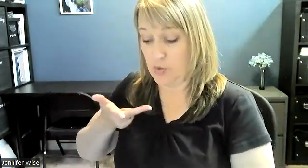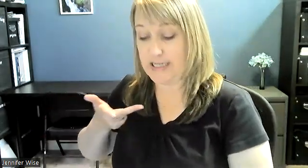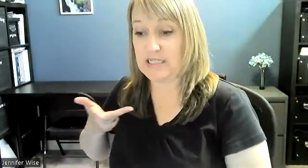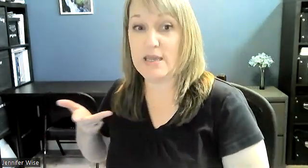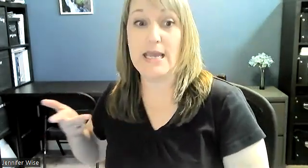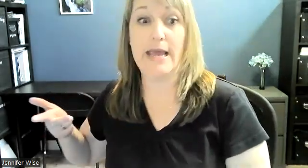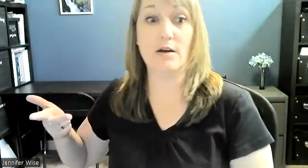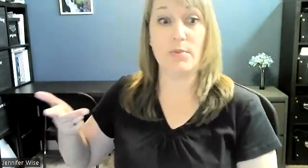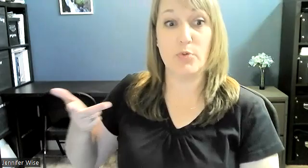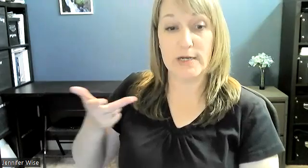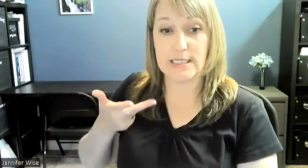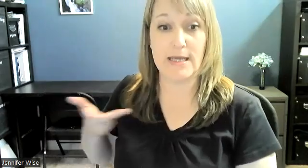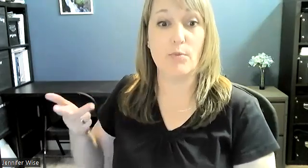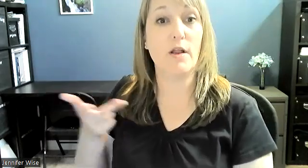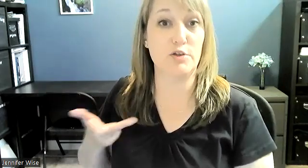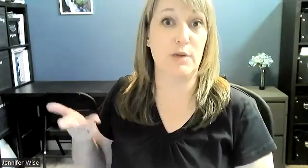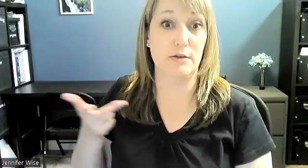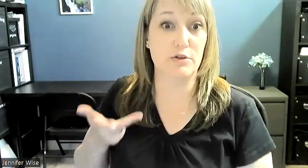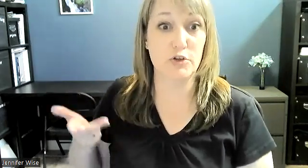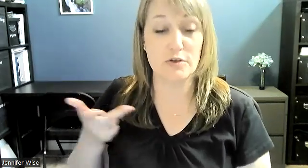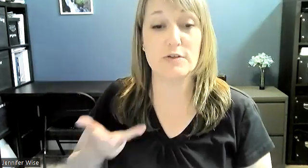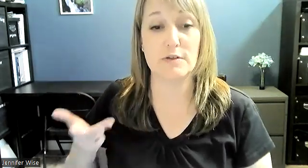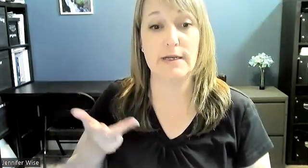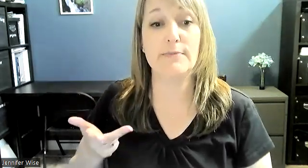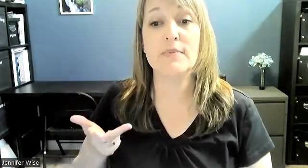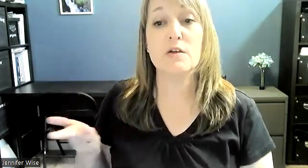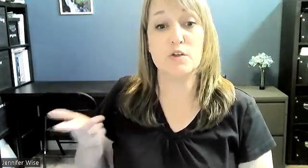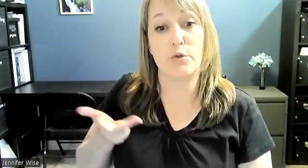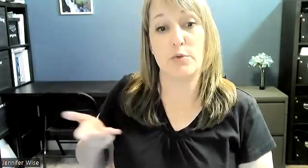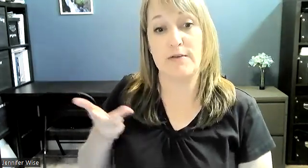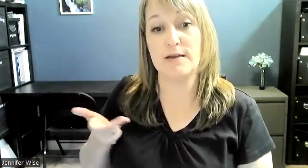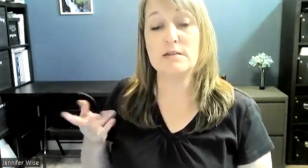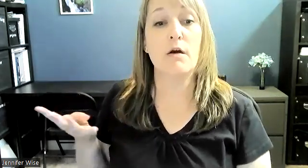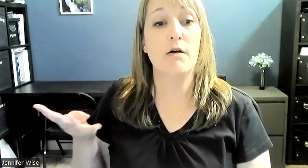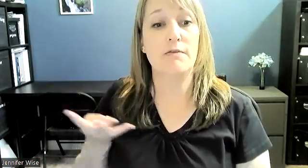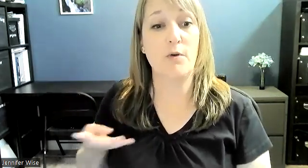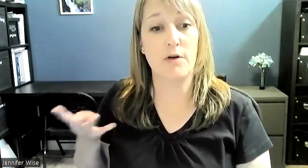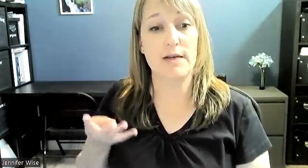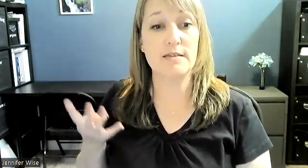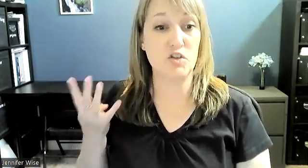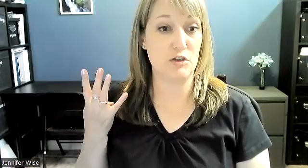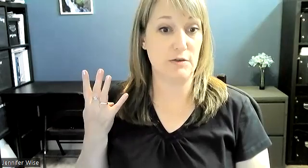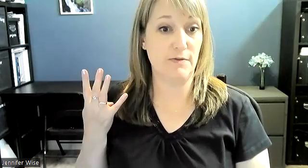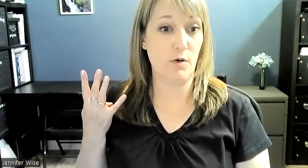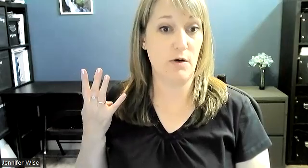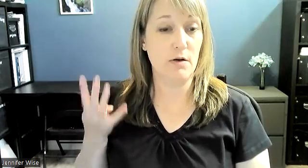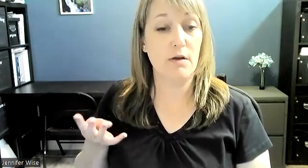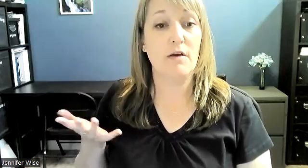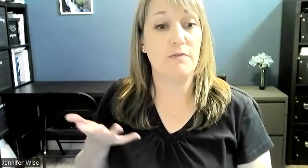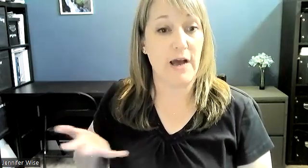pointing to me and I'll be pointing to them while I do my little circles. All right. So 3 of us, 4 of us is just a 4. 5